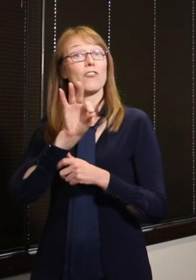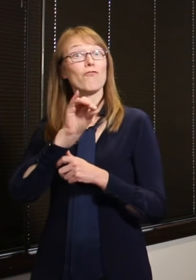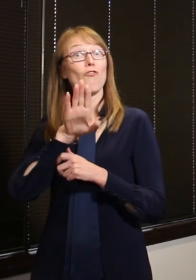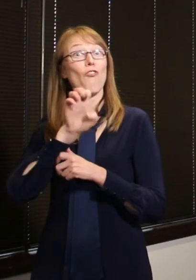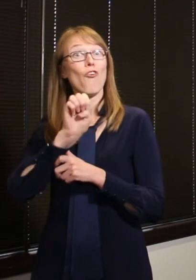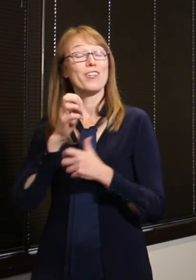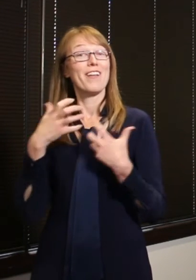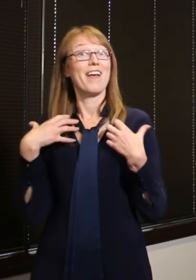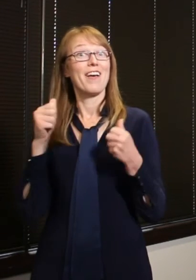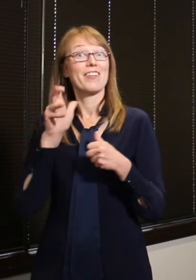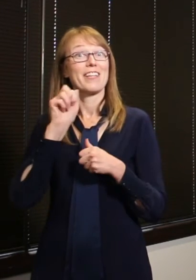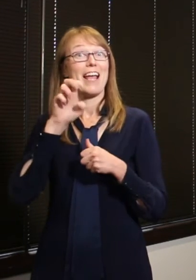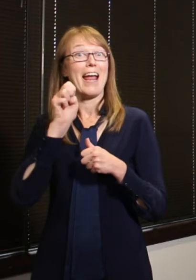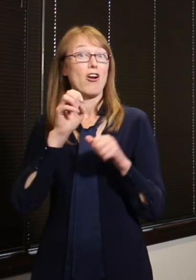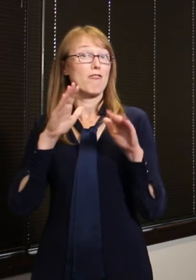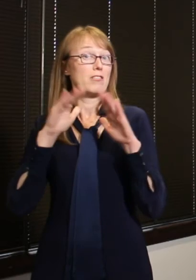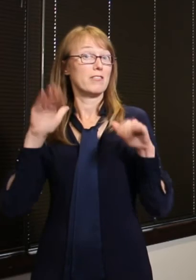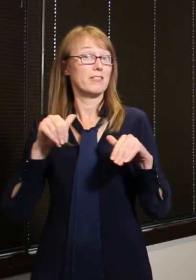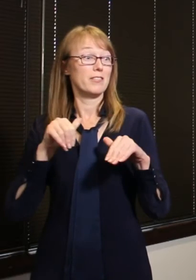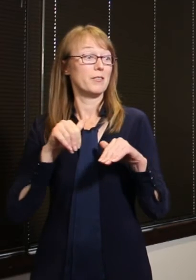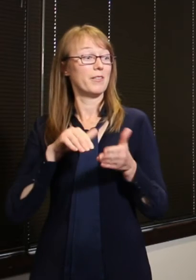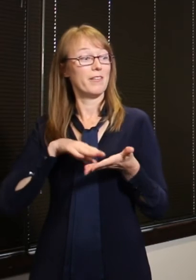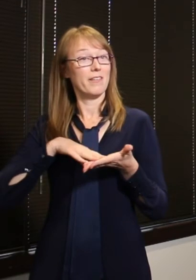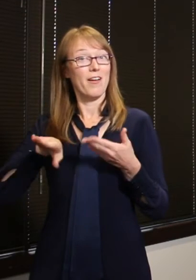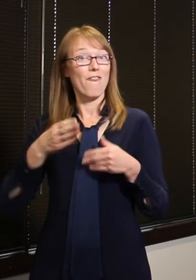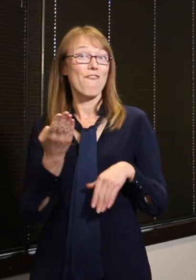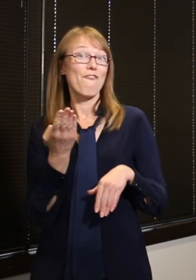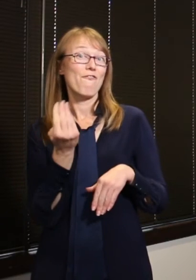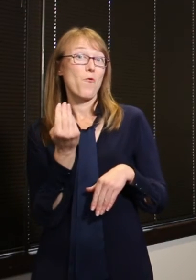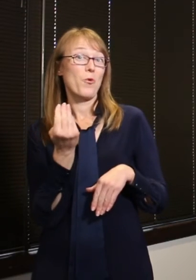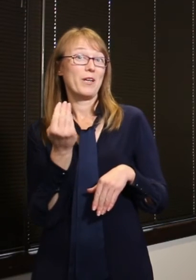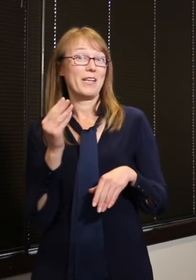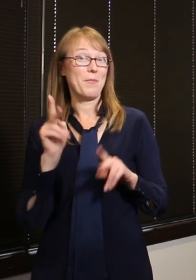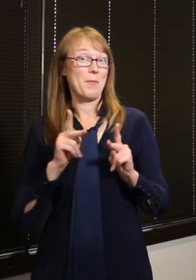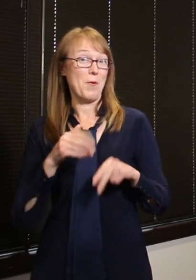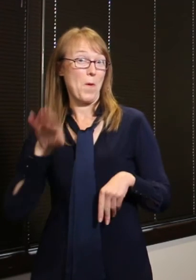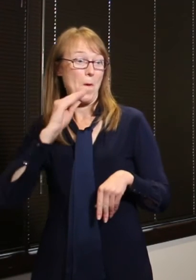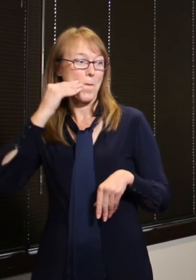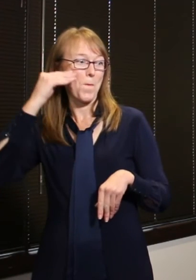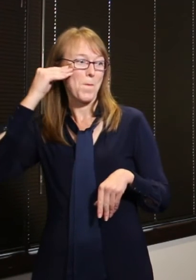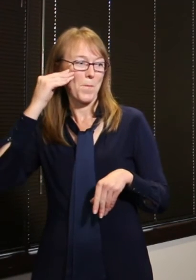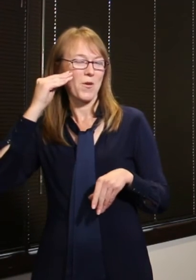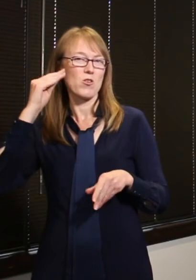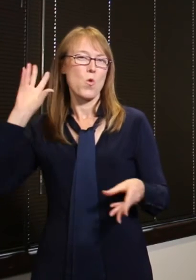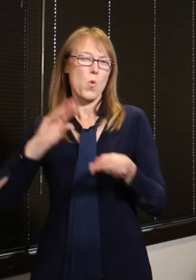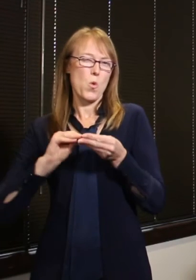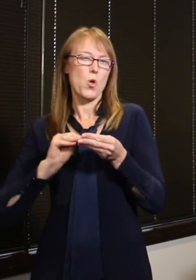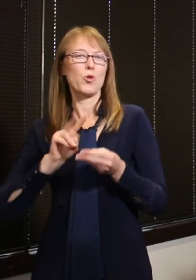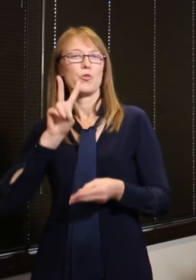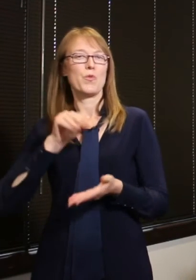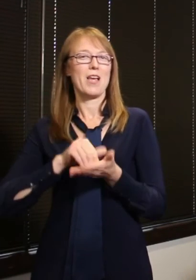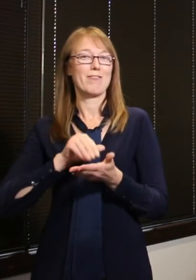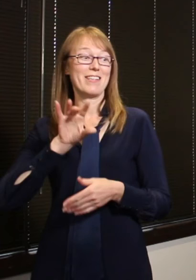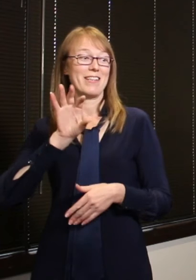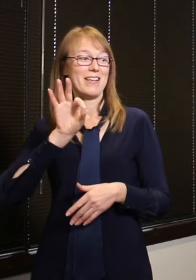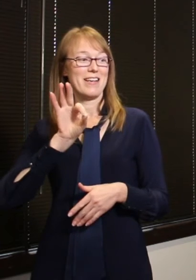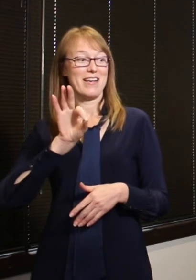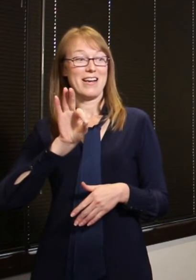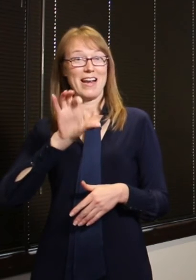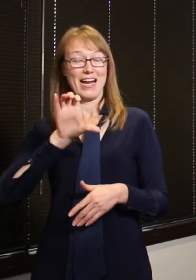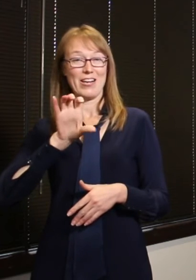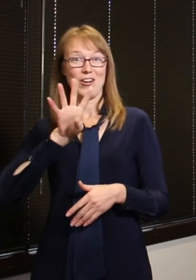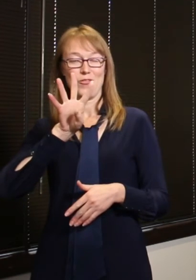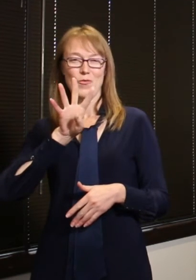patients, bringing our cumulative total to 2,905. And again, a shout out to all of our